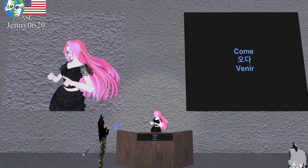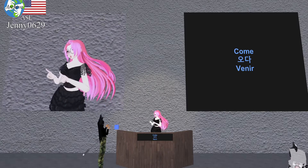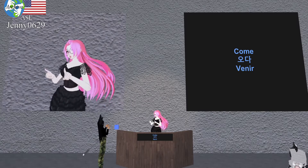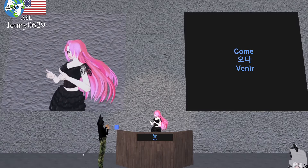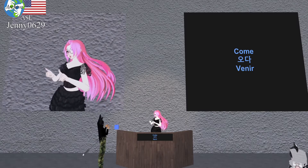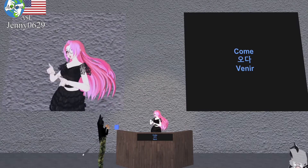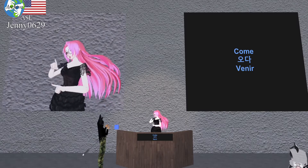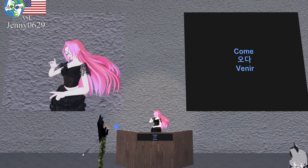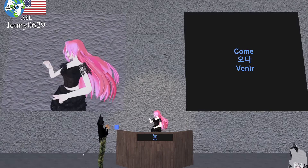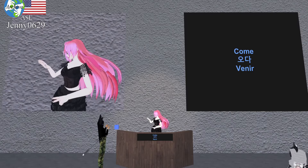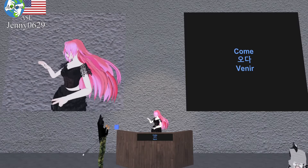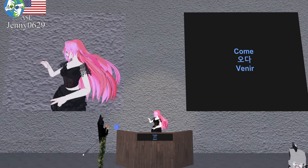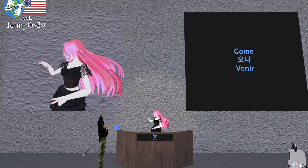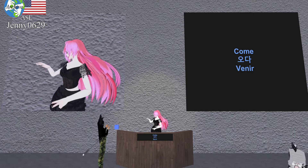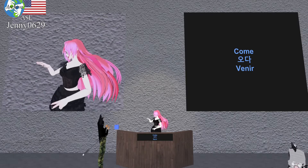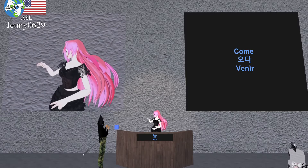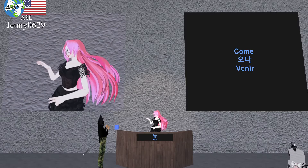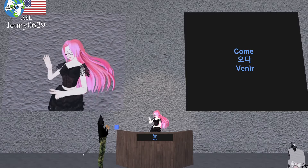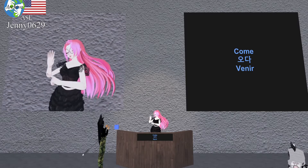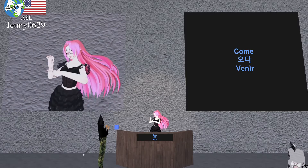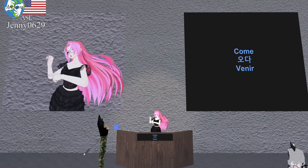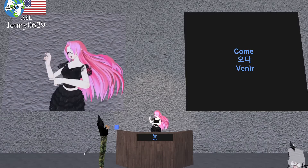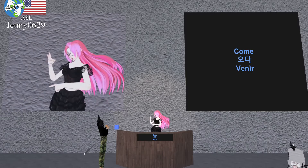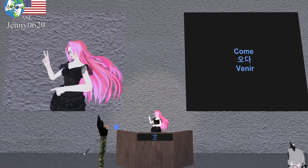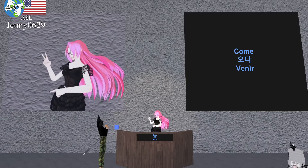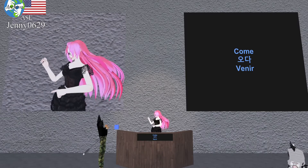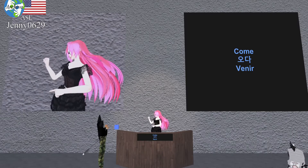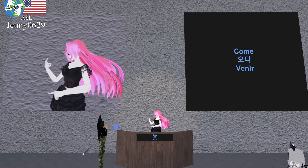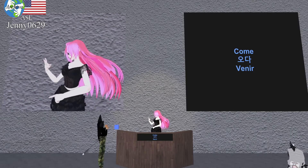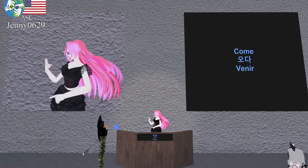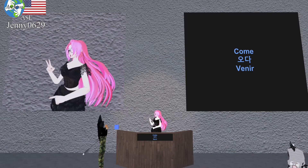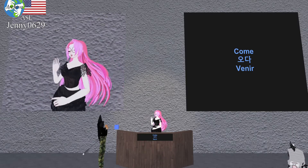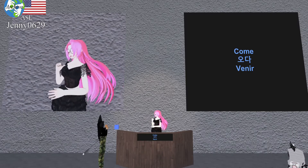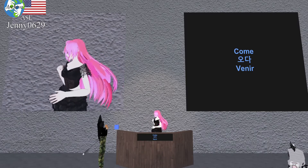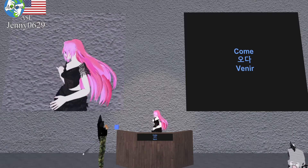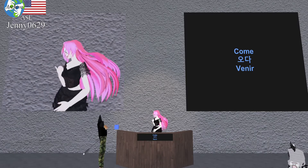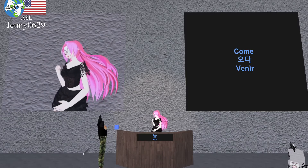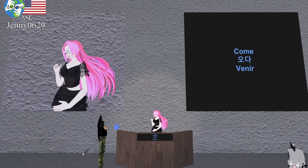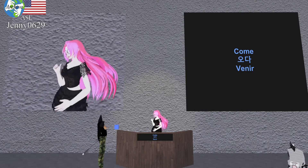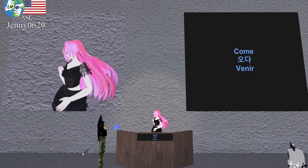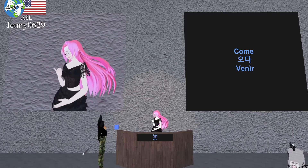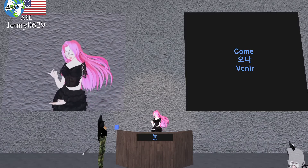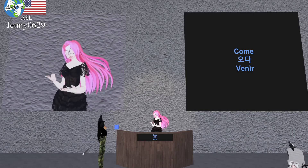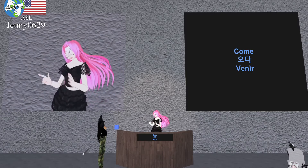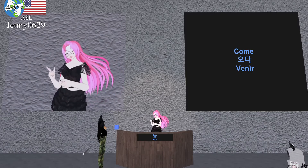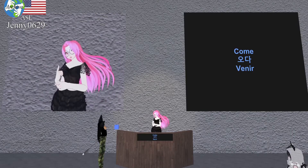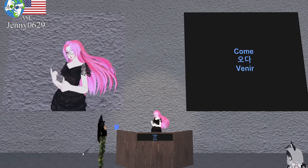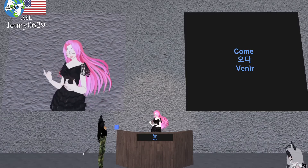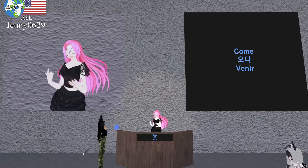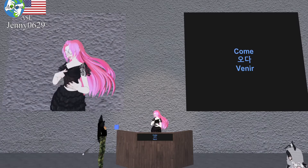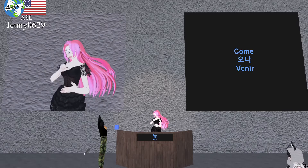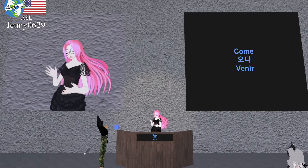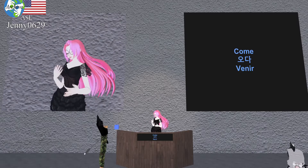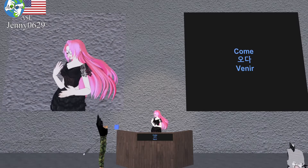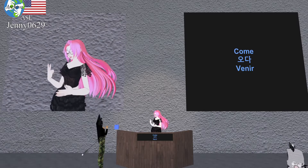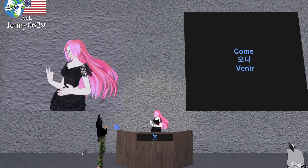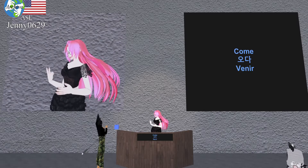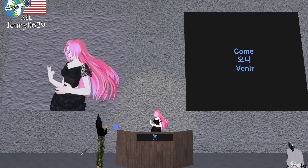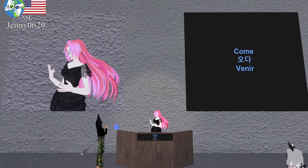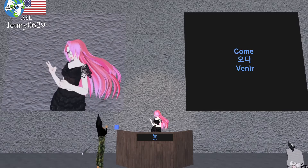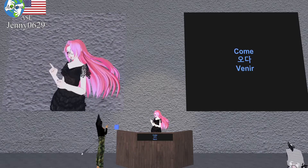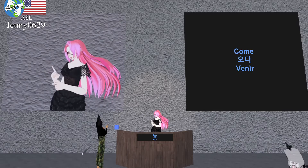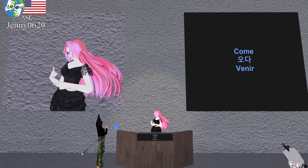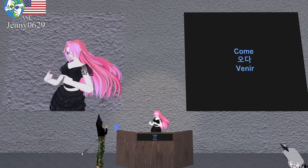Error, I sign them the same or I fingerspell it. I fingerspell error, or it just is the same as mistake, right? I've